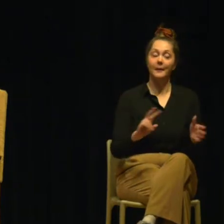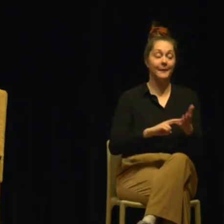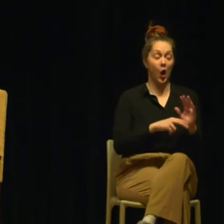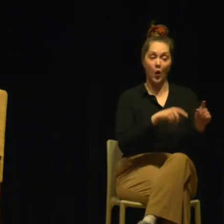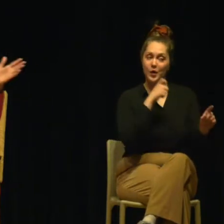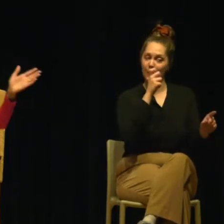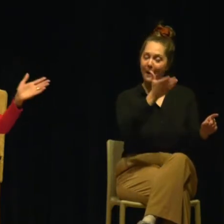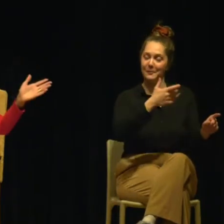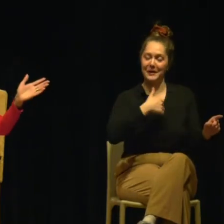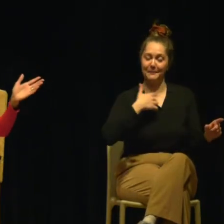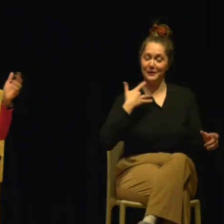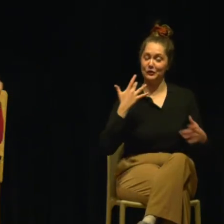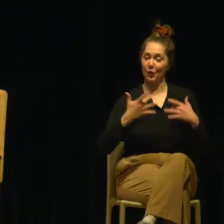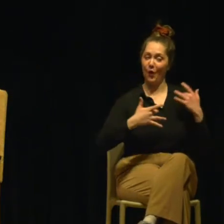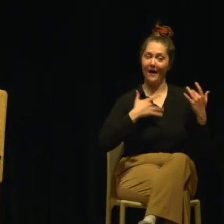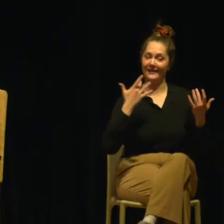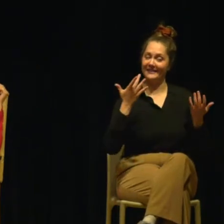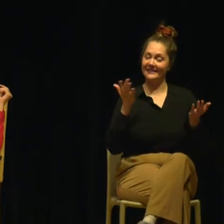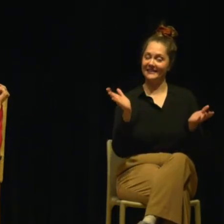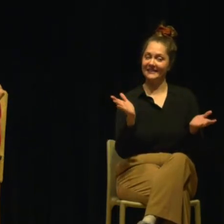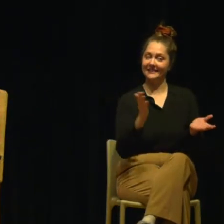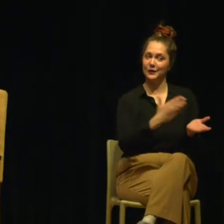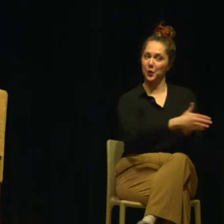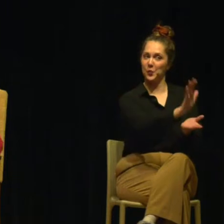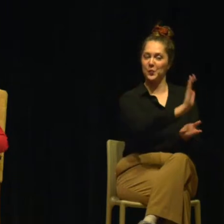joy. Declutter.